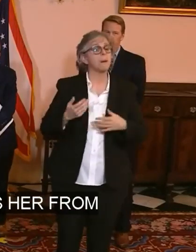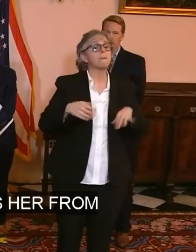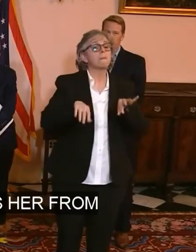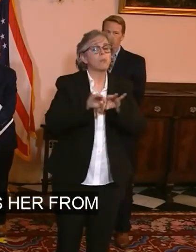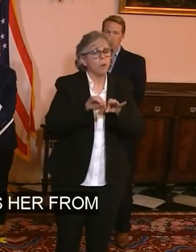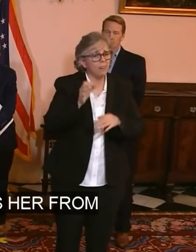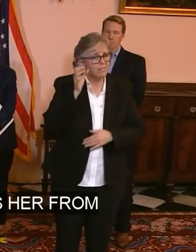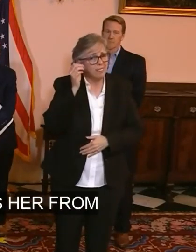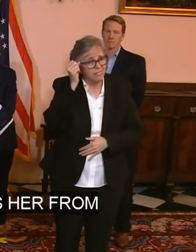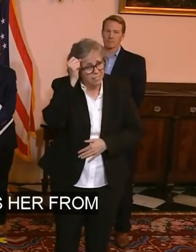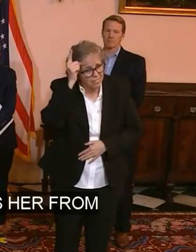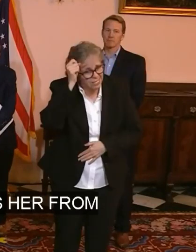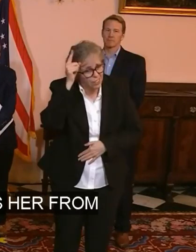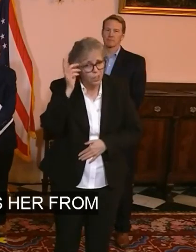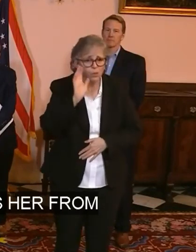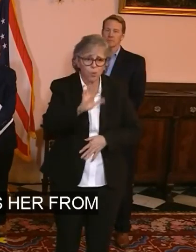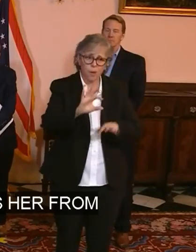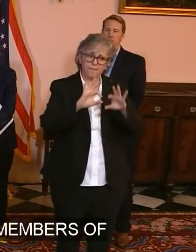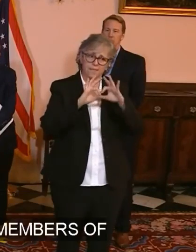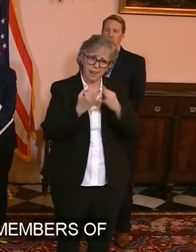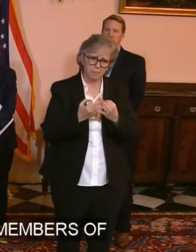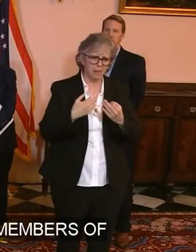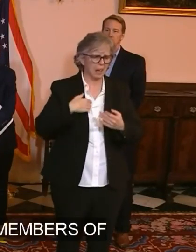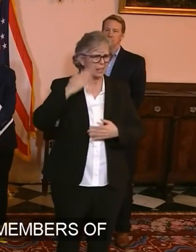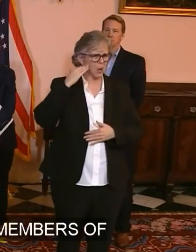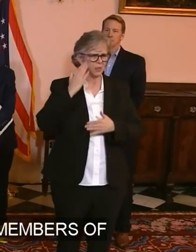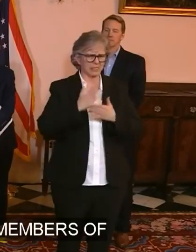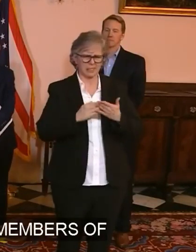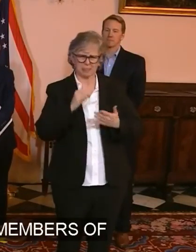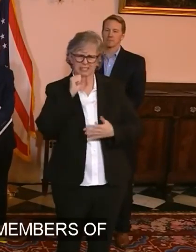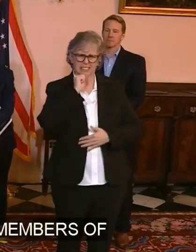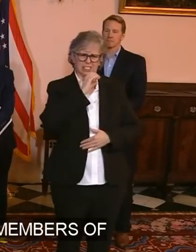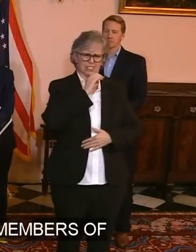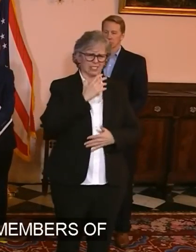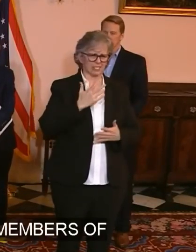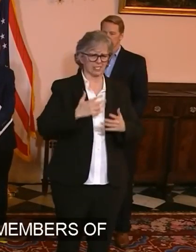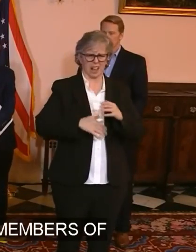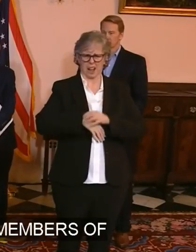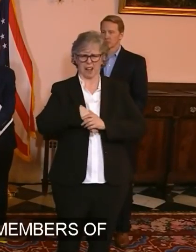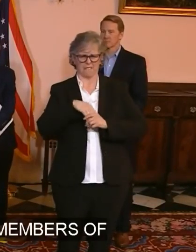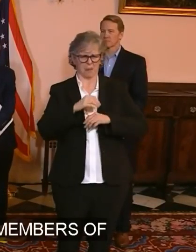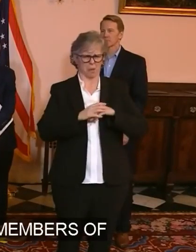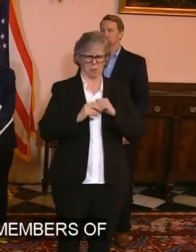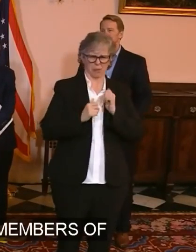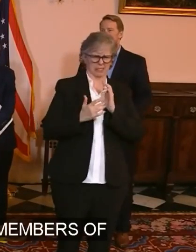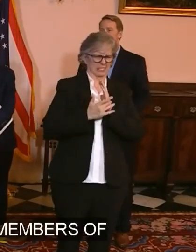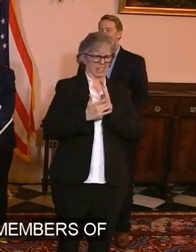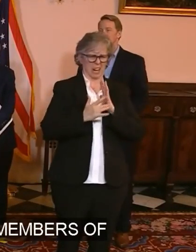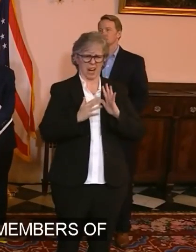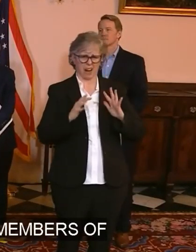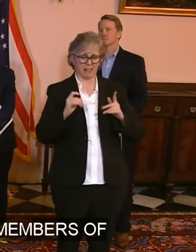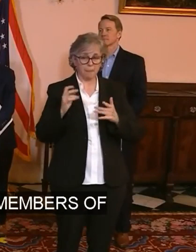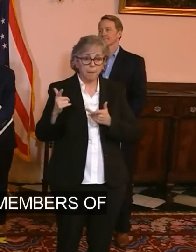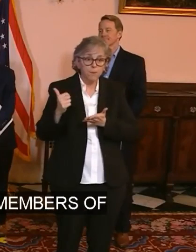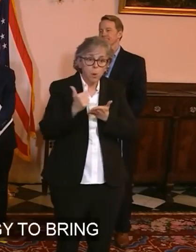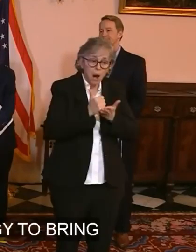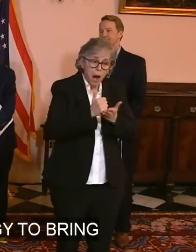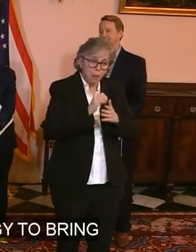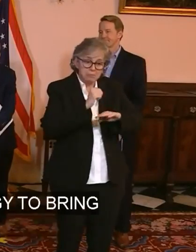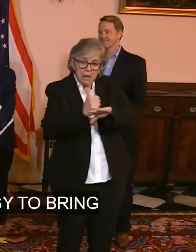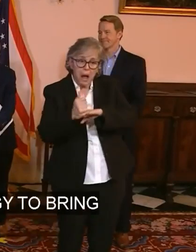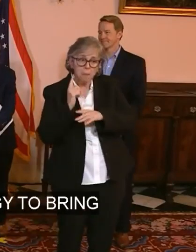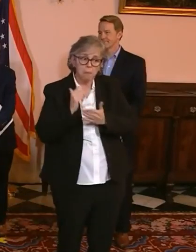some technology to bring together, even though we're doing the social distancing, it's just so important that